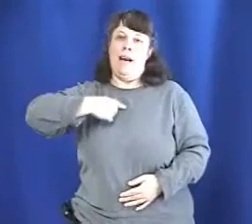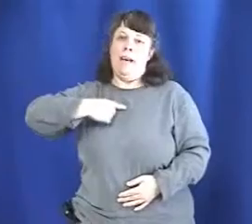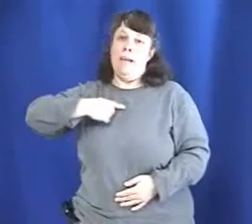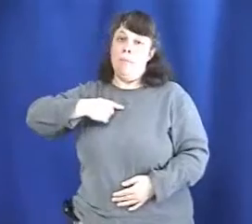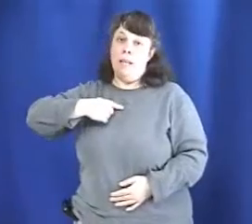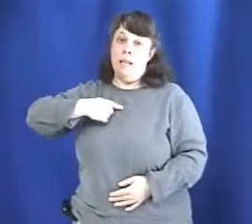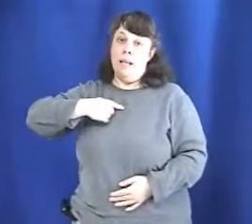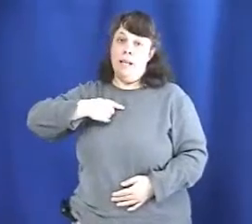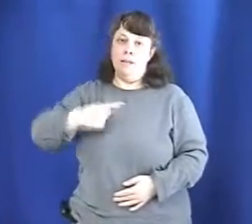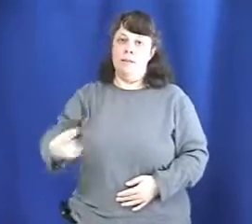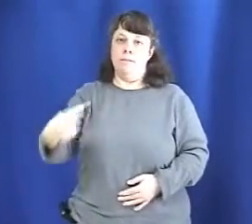I, me.